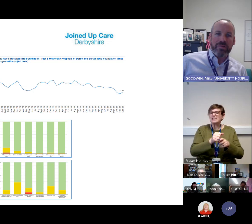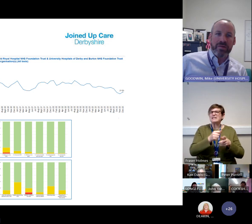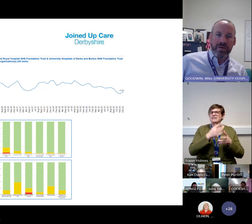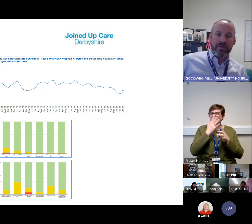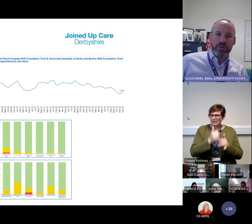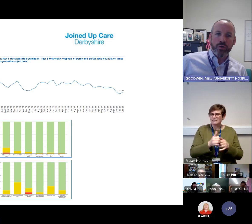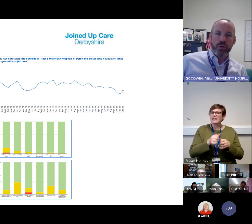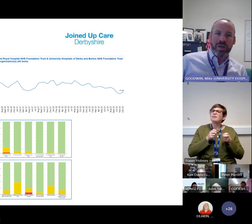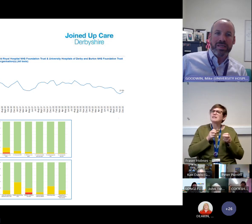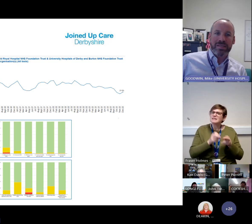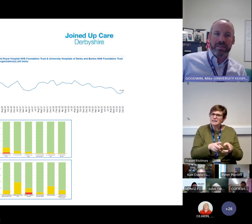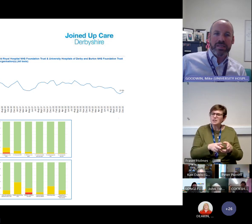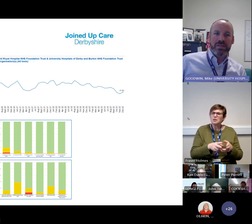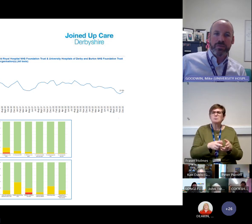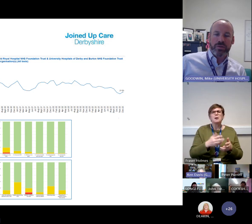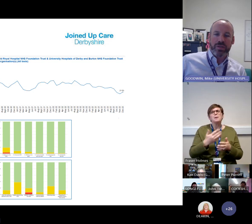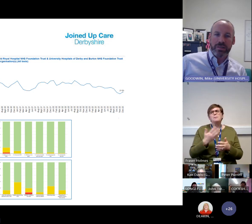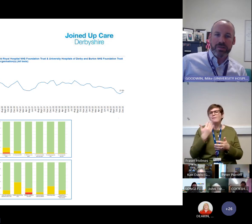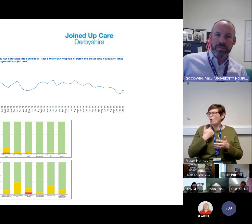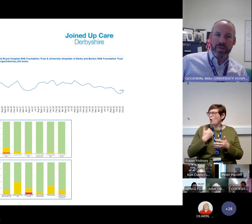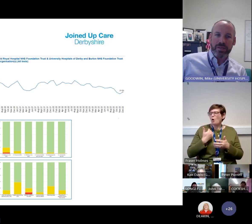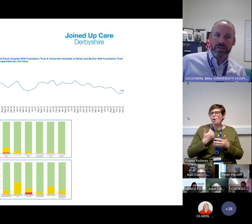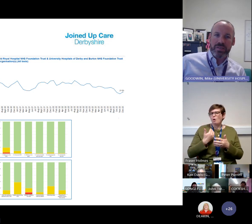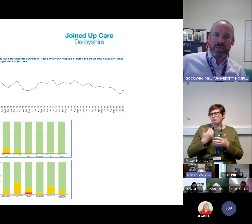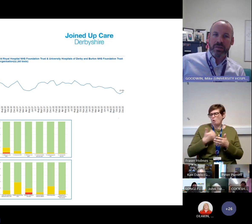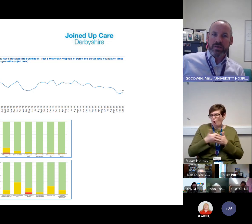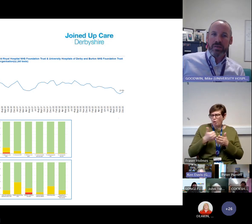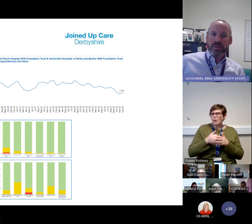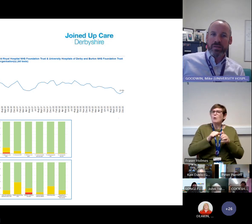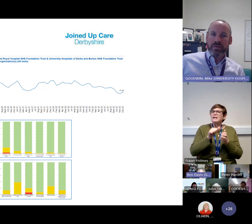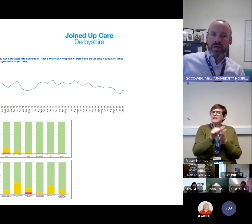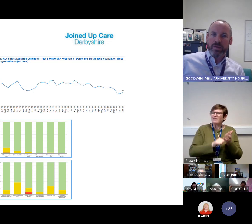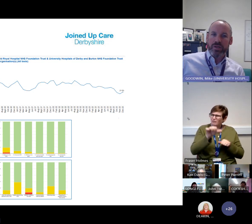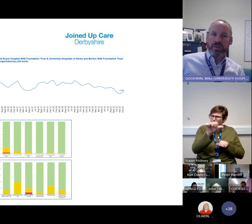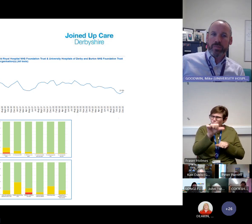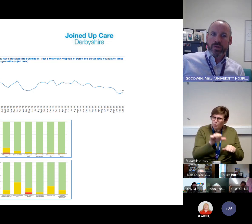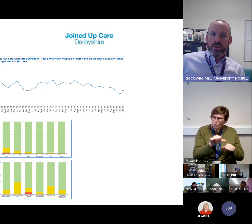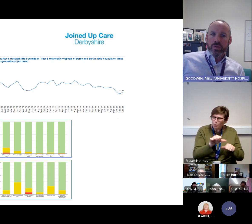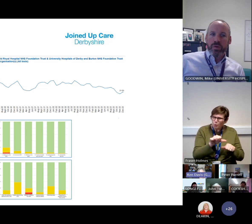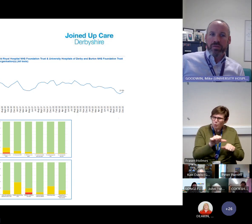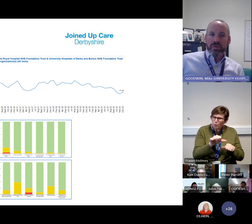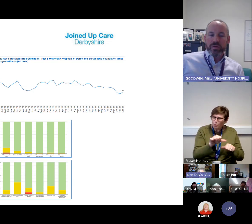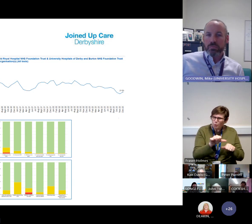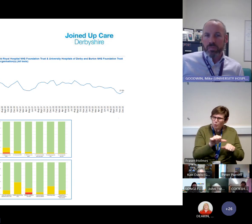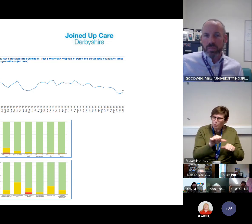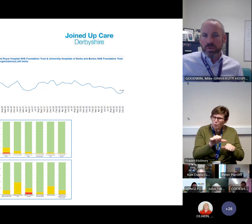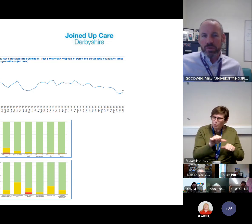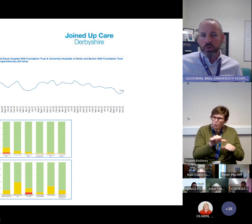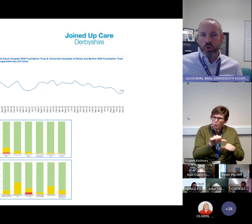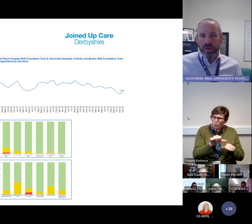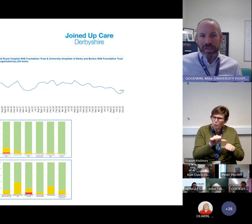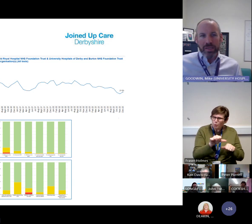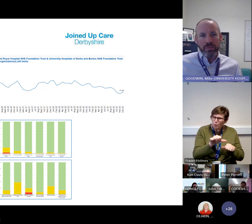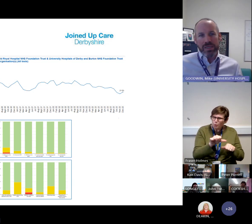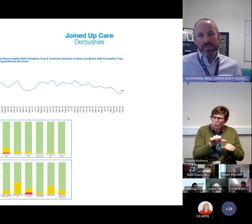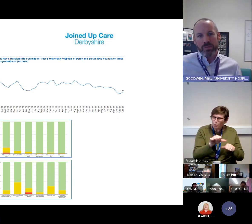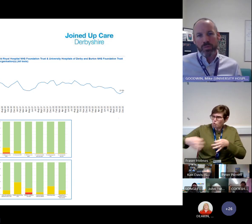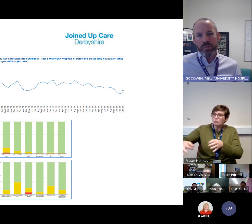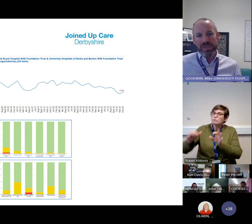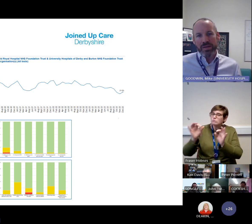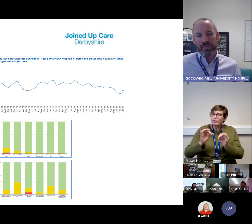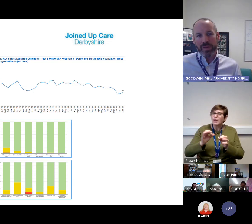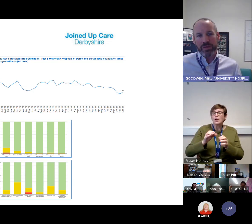a very short waiting list for diagnostic patients in Derbyshire, with normally